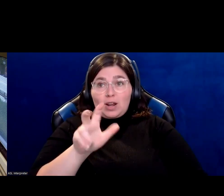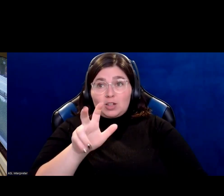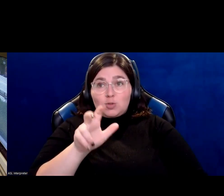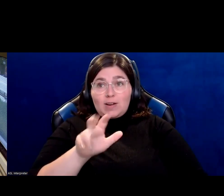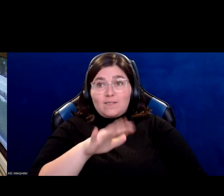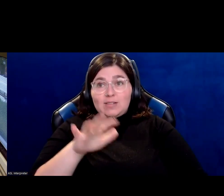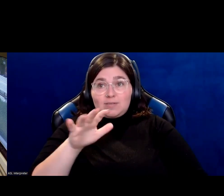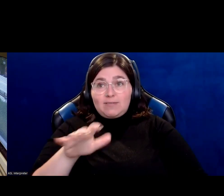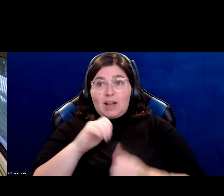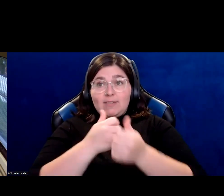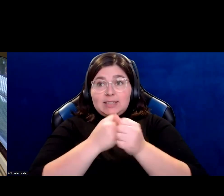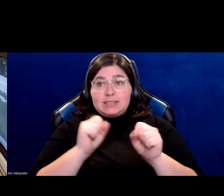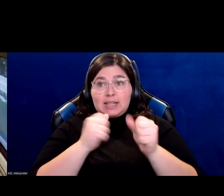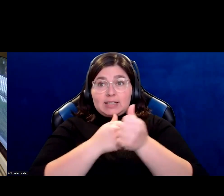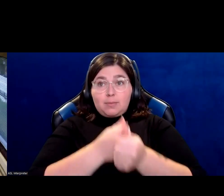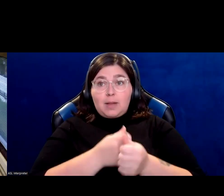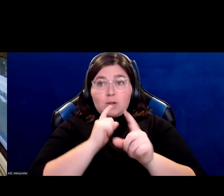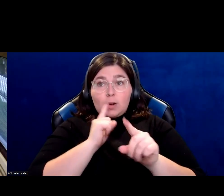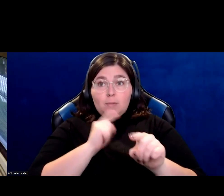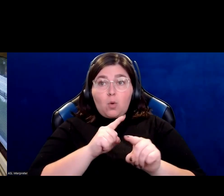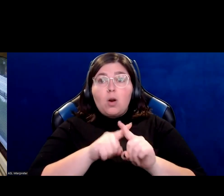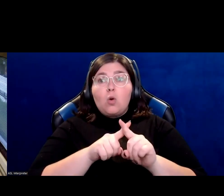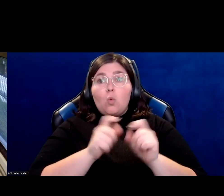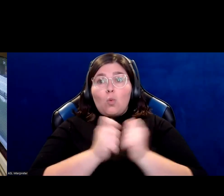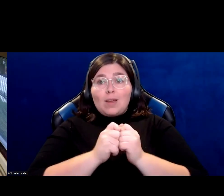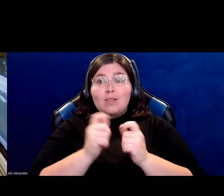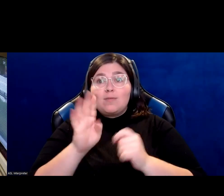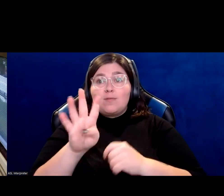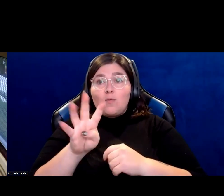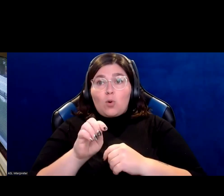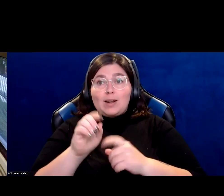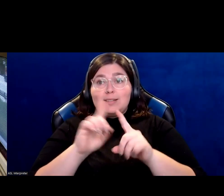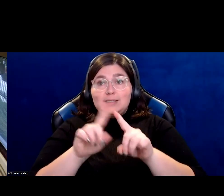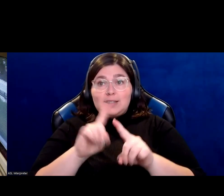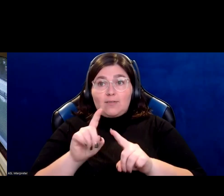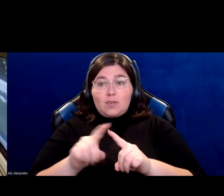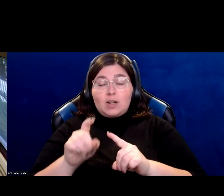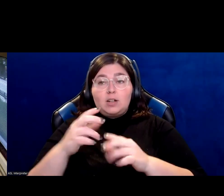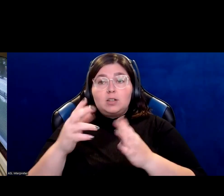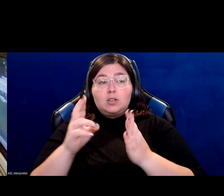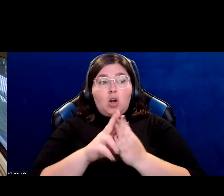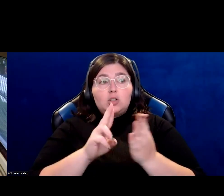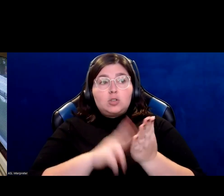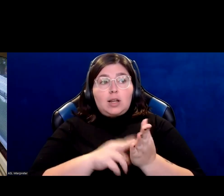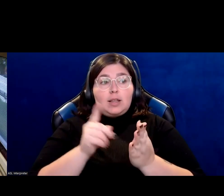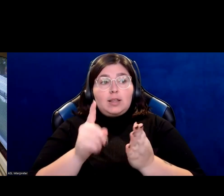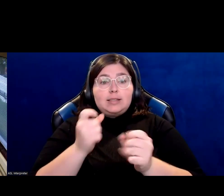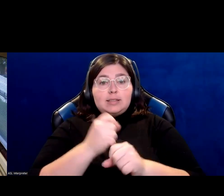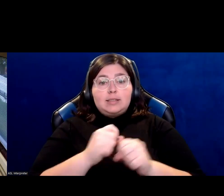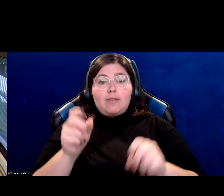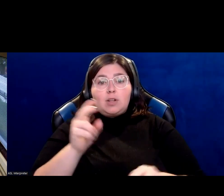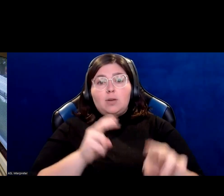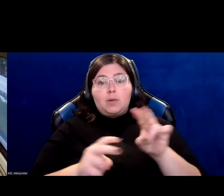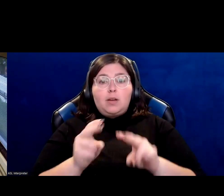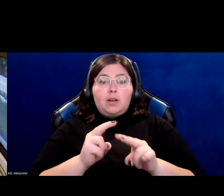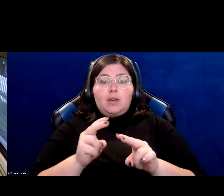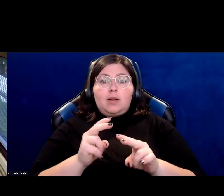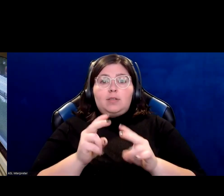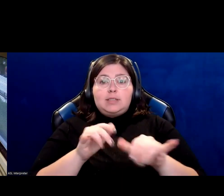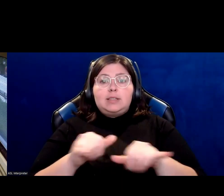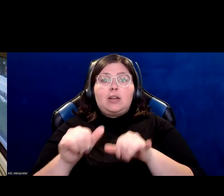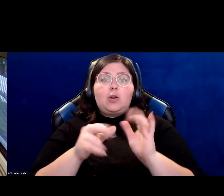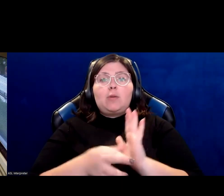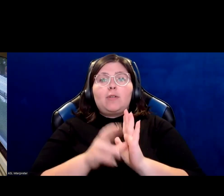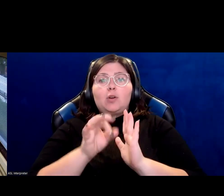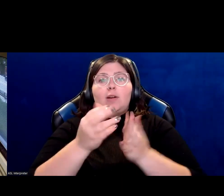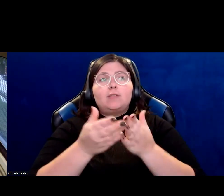compliance reports for over 40 different contracts. These safety and compliance observations include a standardized review of general health and